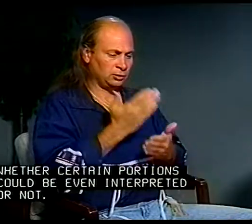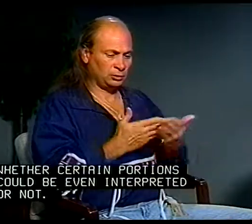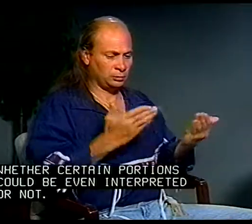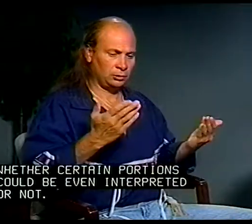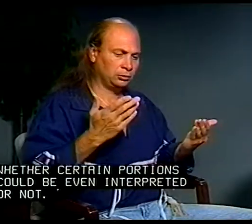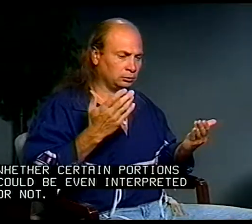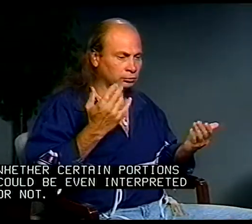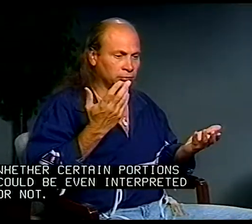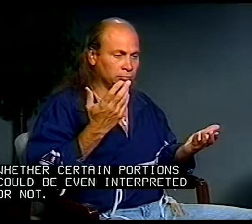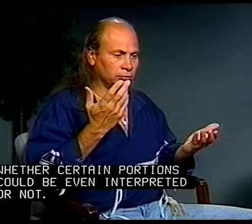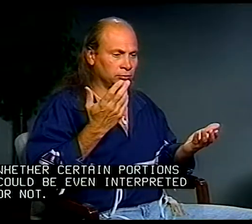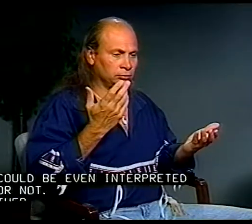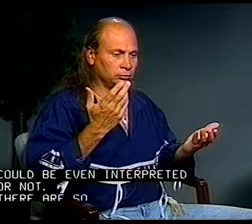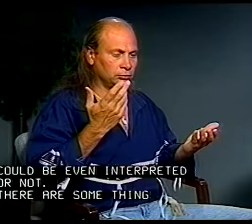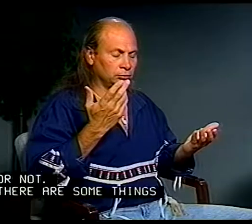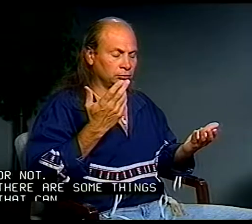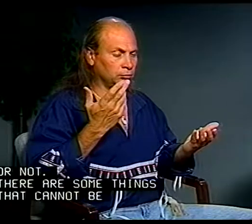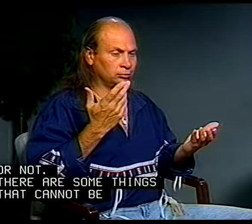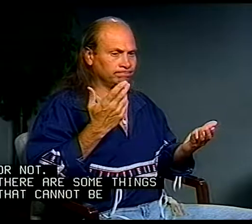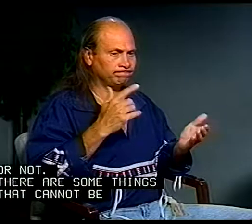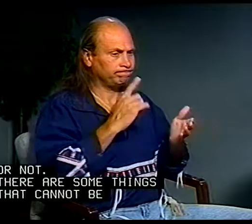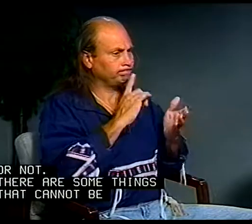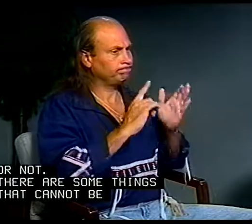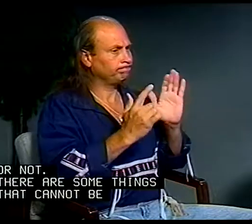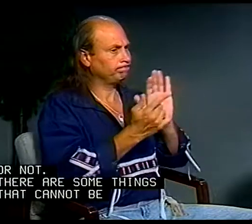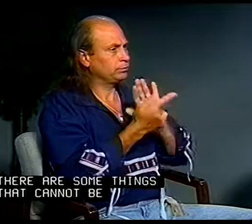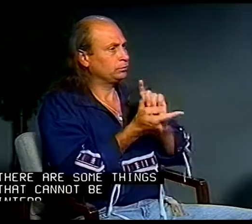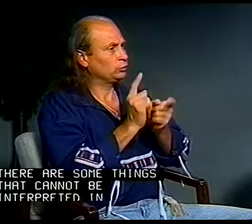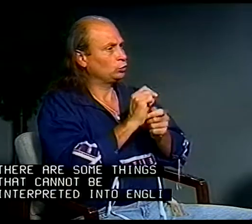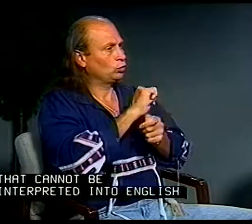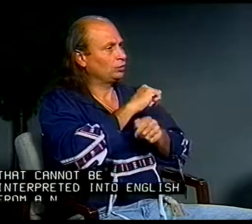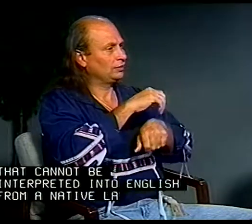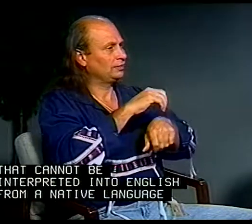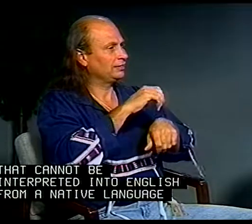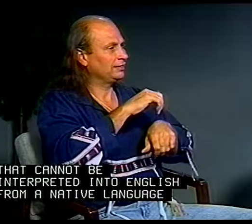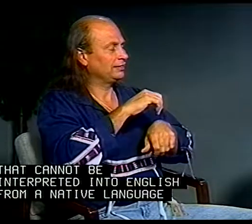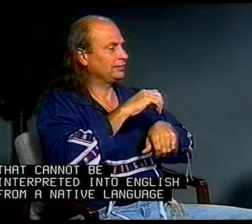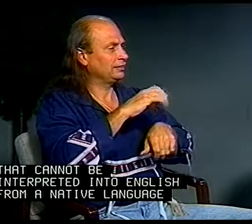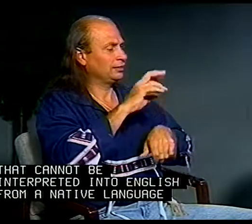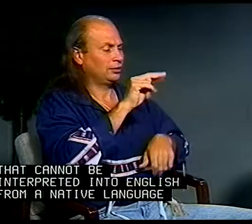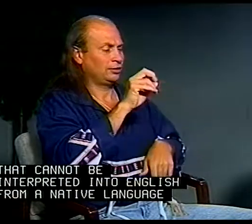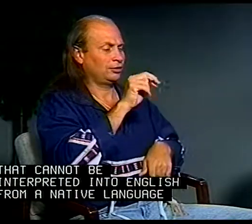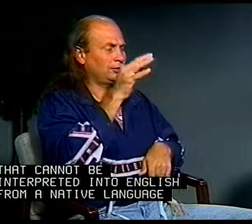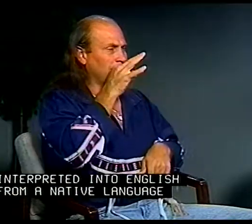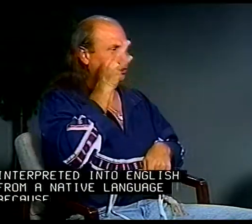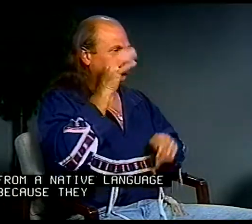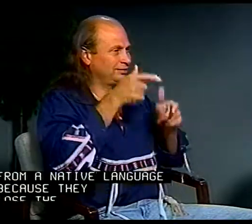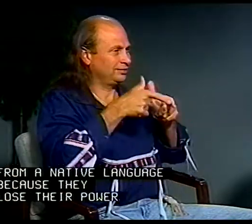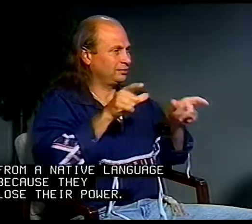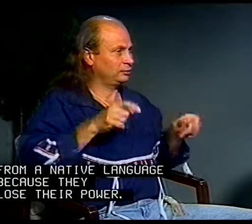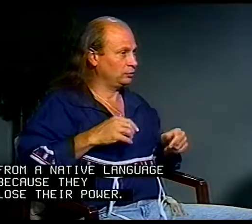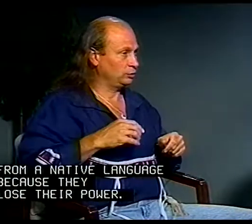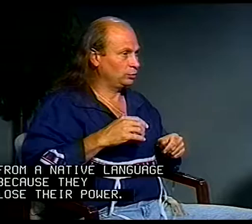could be interpreted or not. There are some things that cannot be interpreted into English from a native